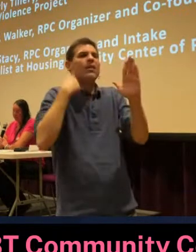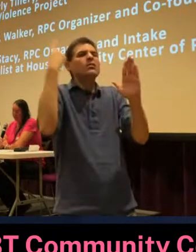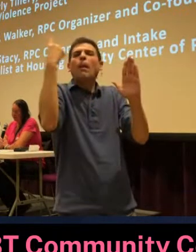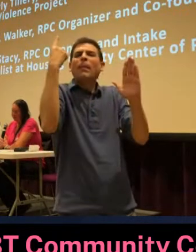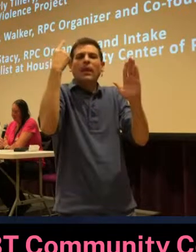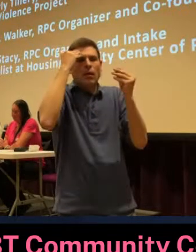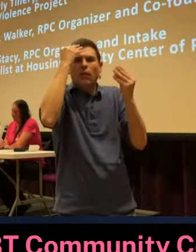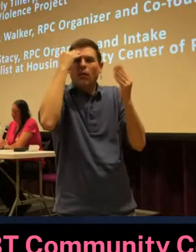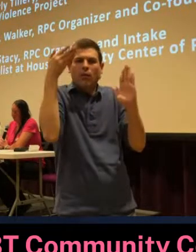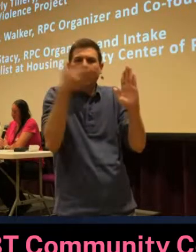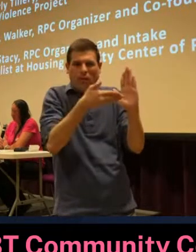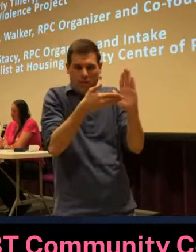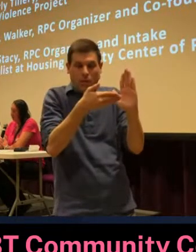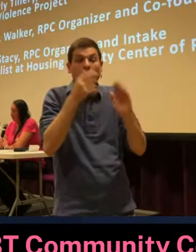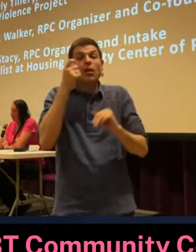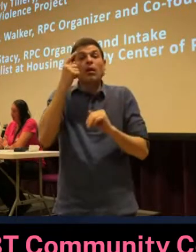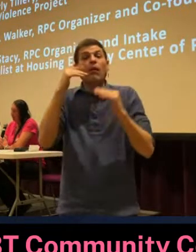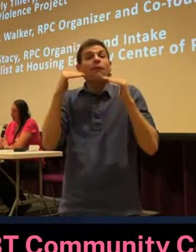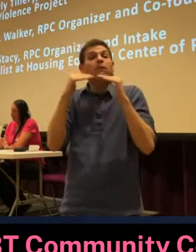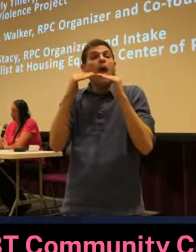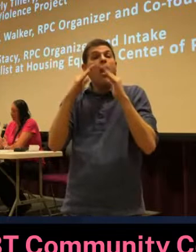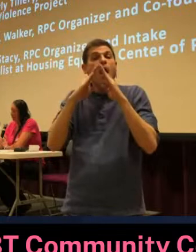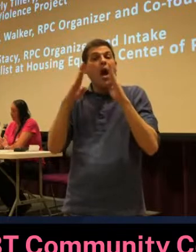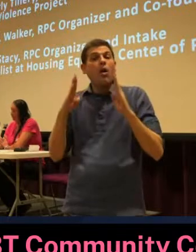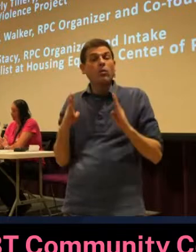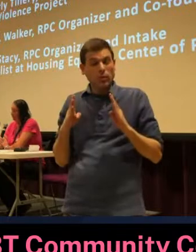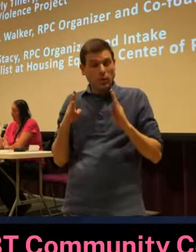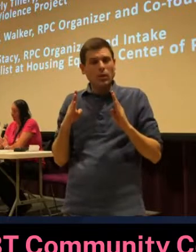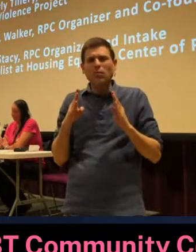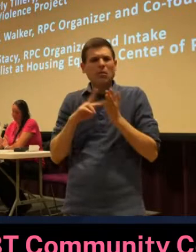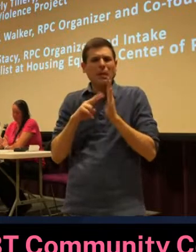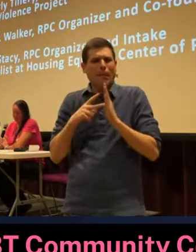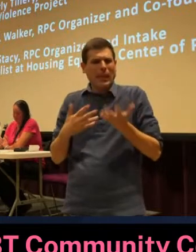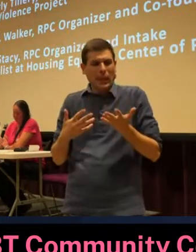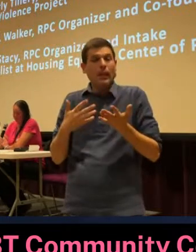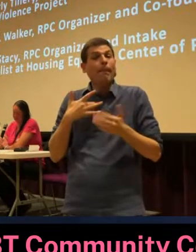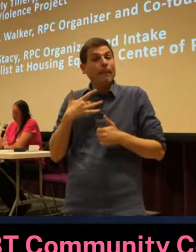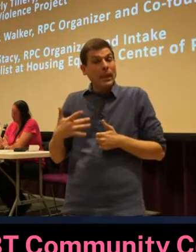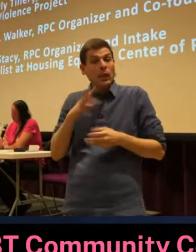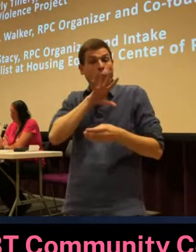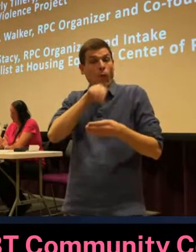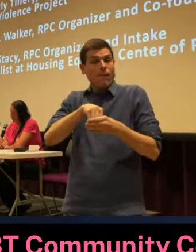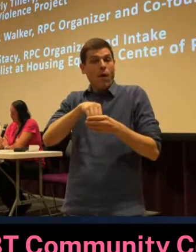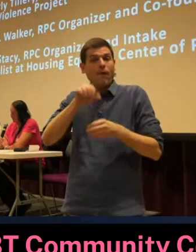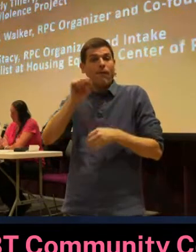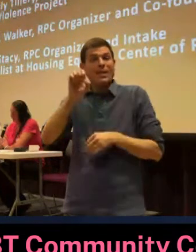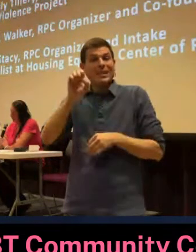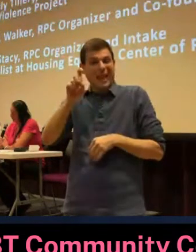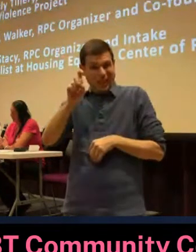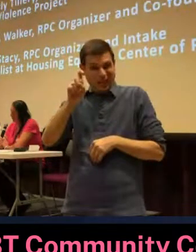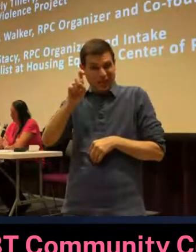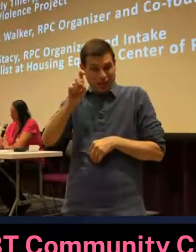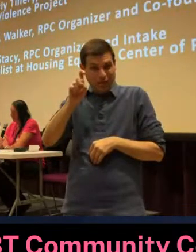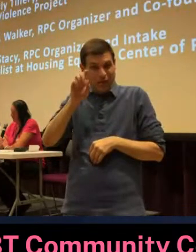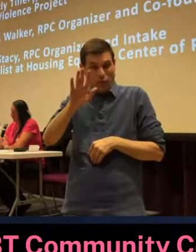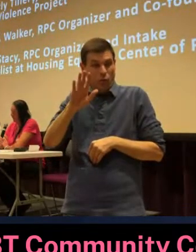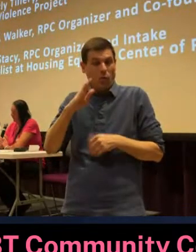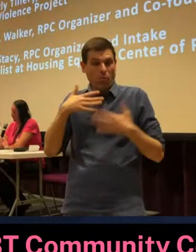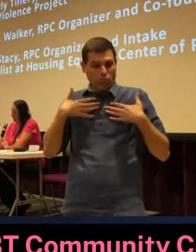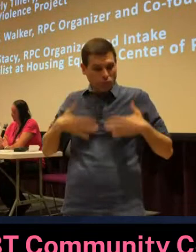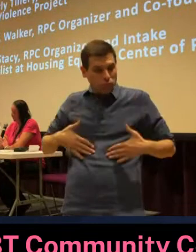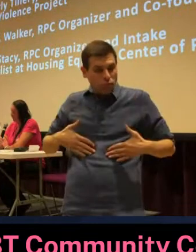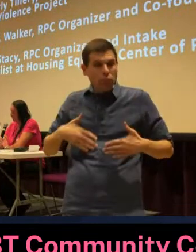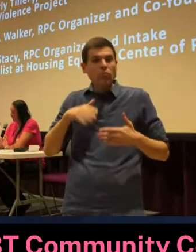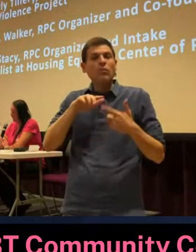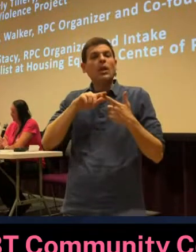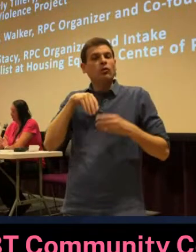So fair housing is normally covered. It covers sex, which I said covers sexuality